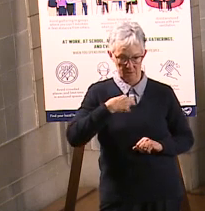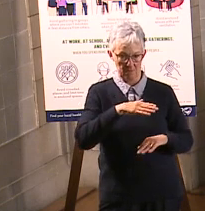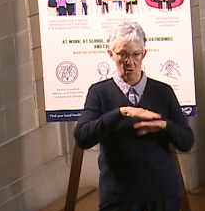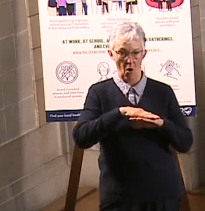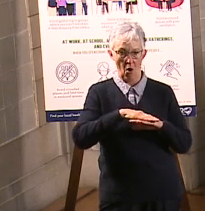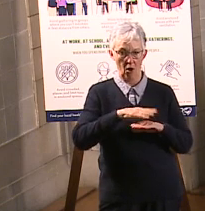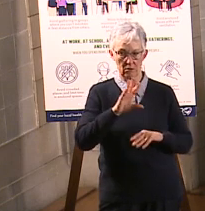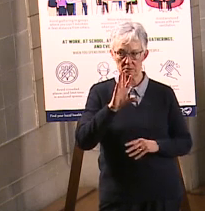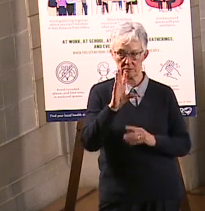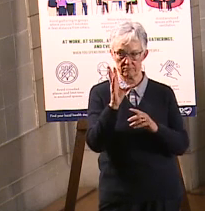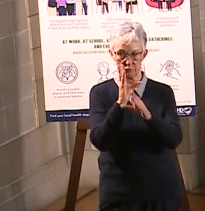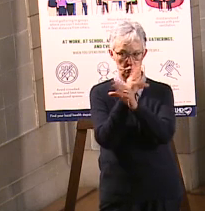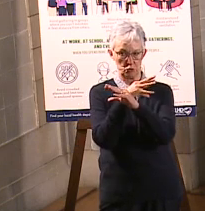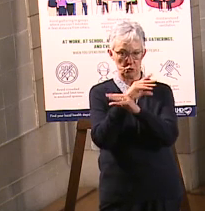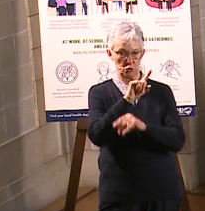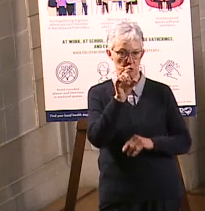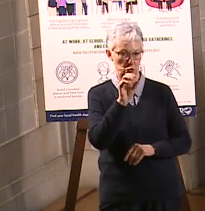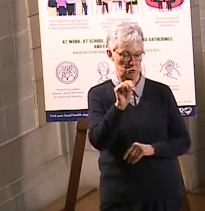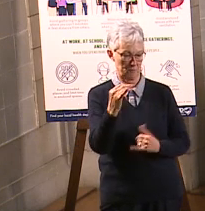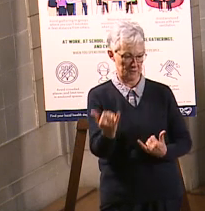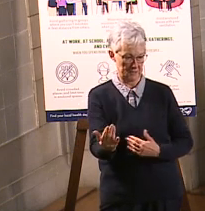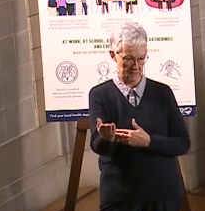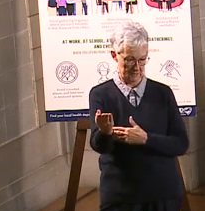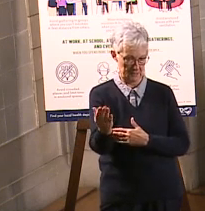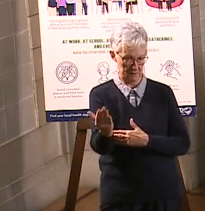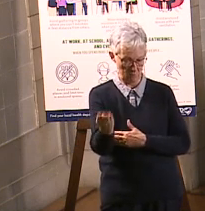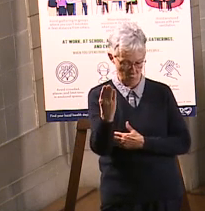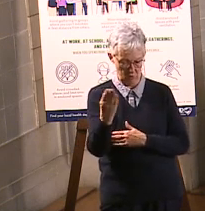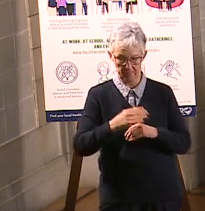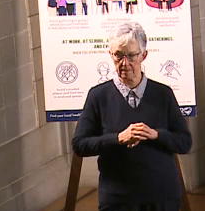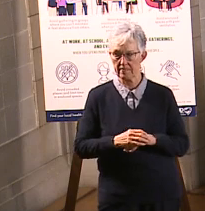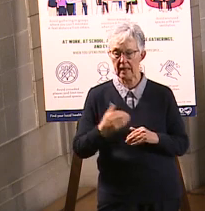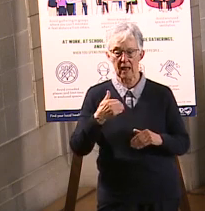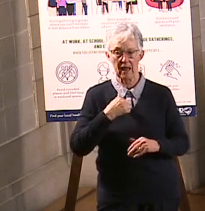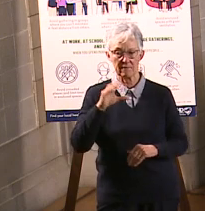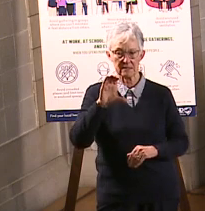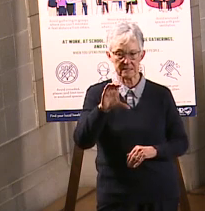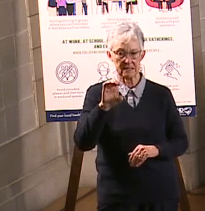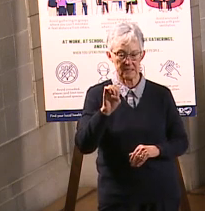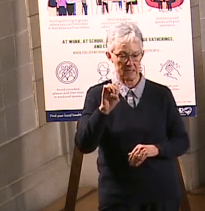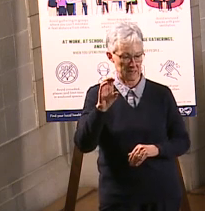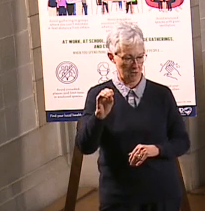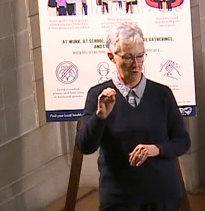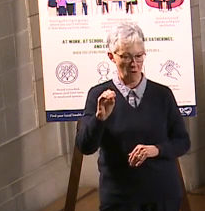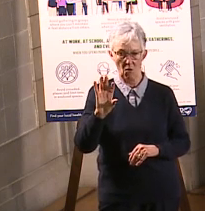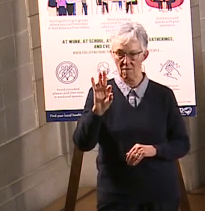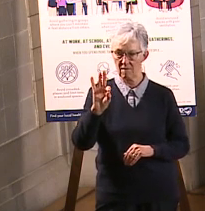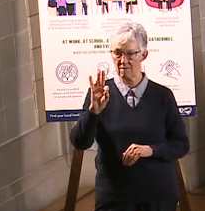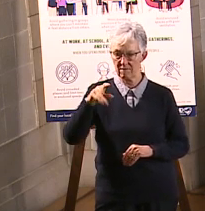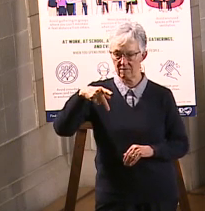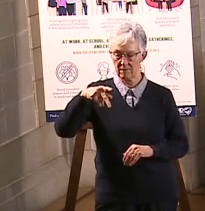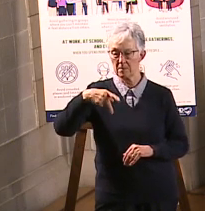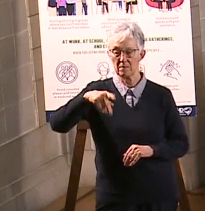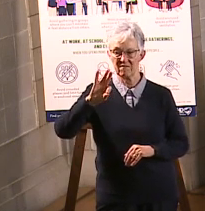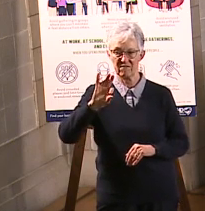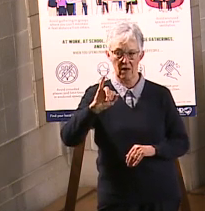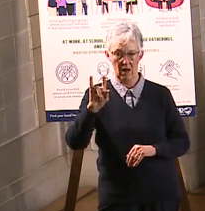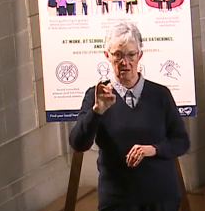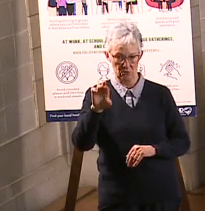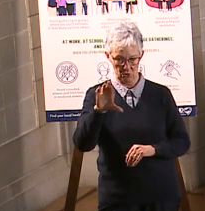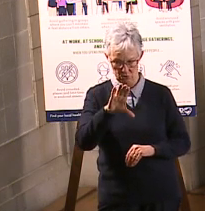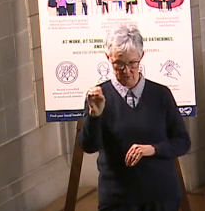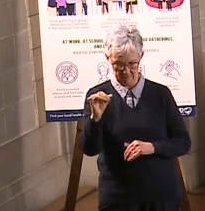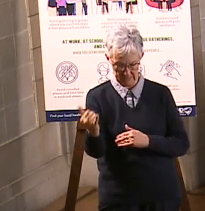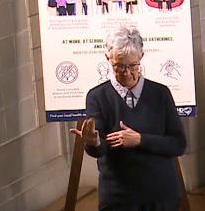joined, we're very excited to be joined by Frank Bisignano, who's the CEO of Fiserv. And want to really